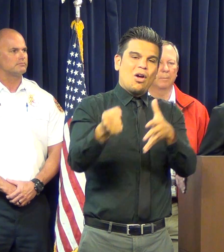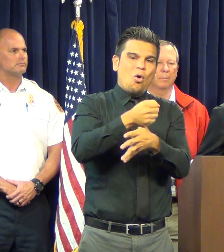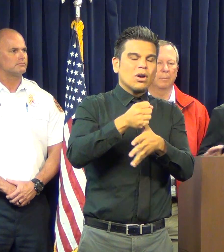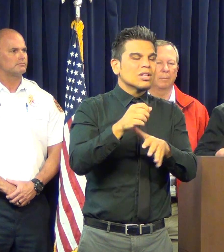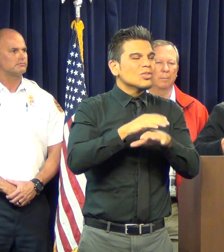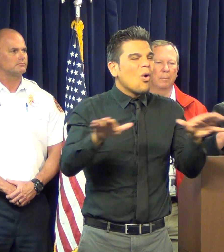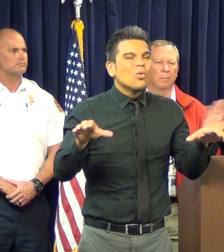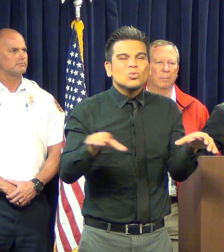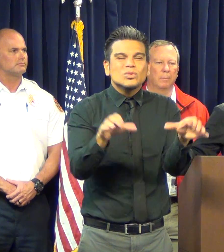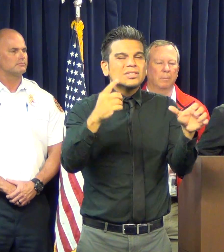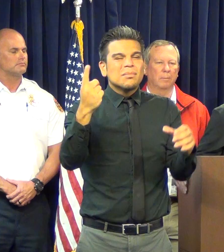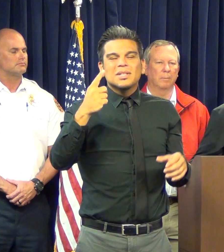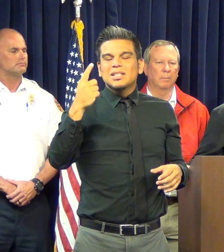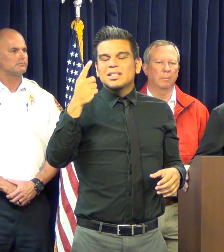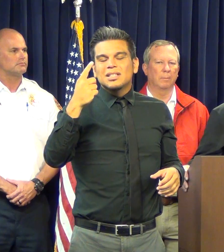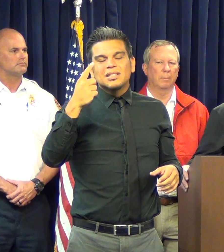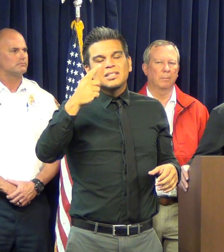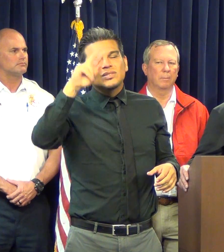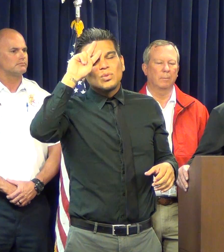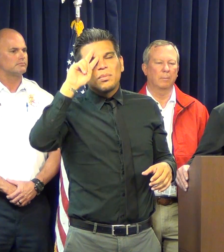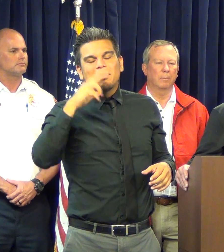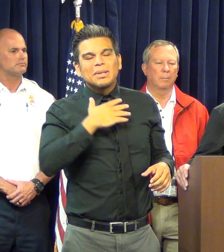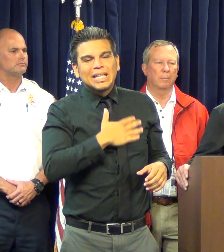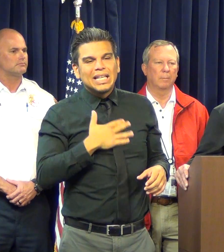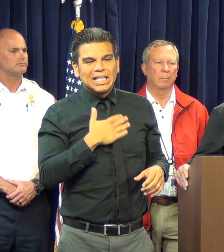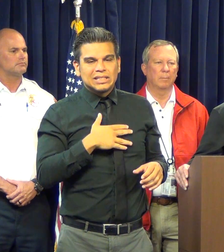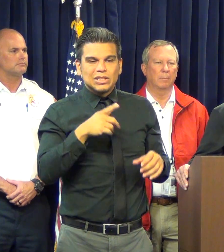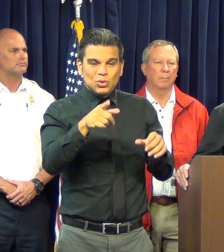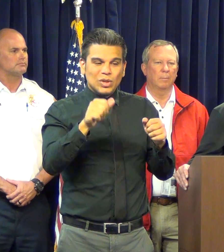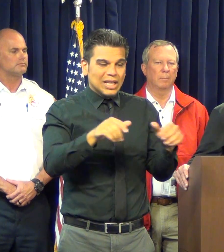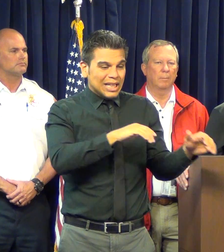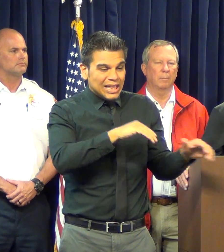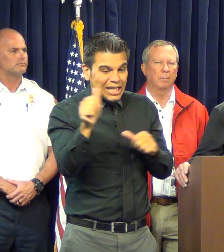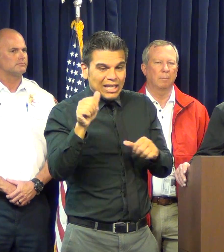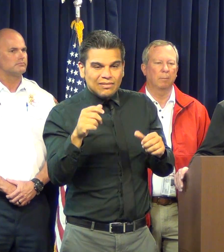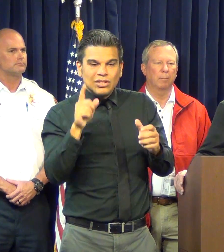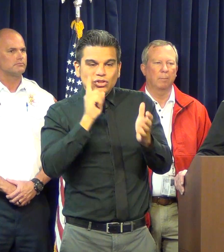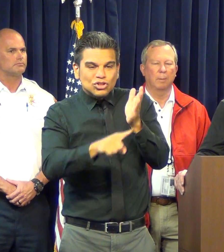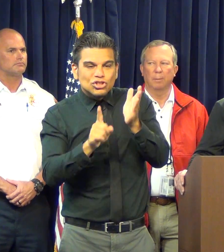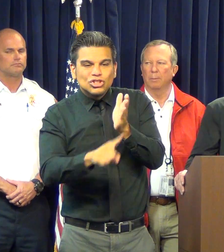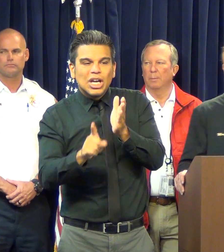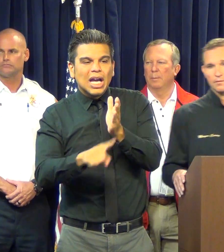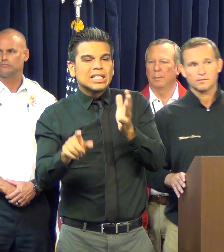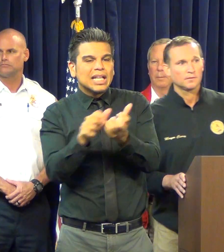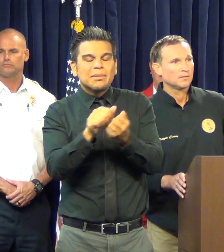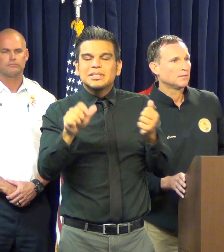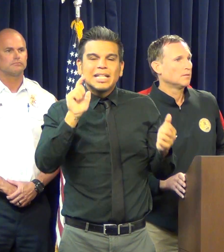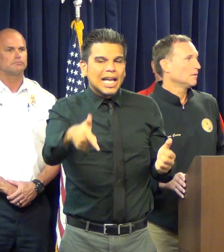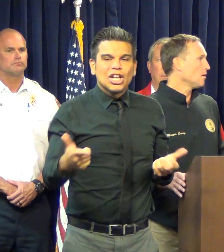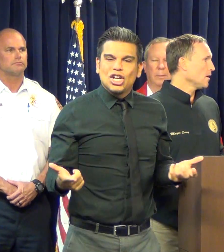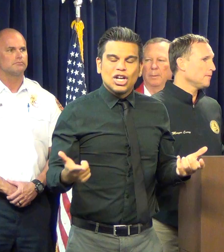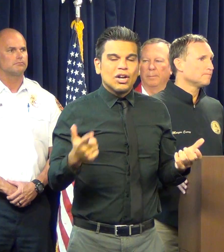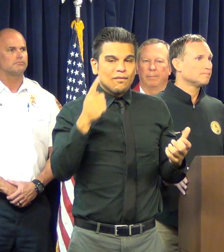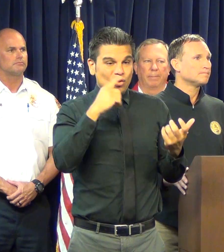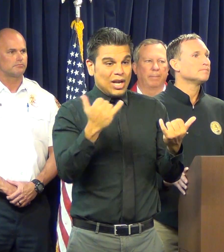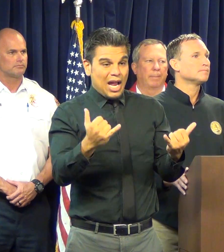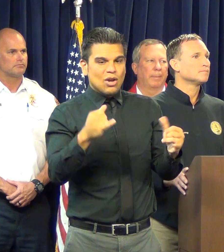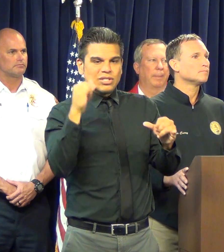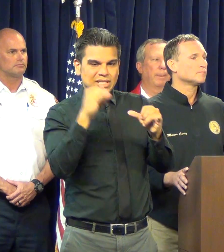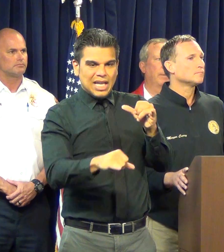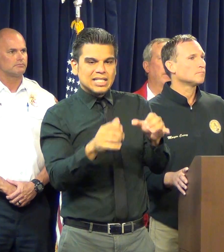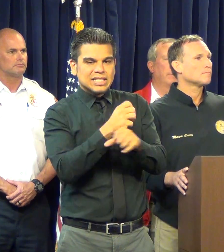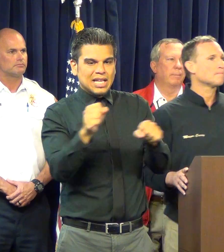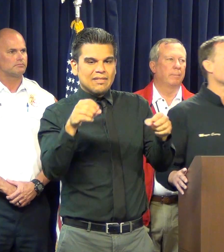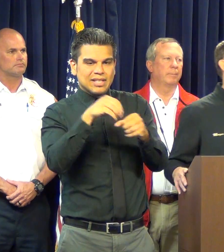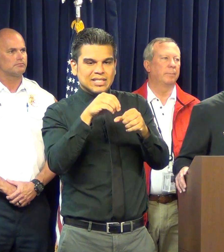stupid. The damage can be checked later. Stay inside and stay safe. All right. Mayor Curry,